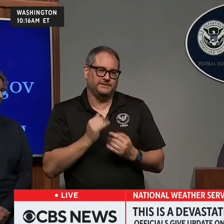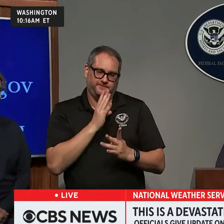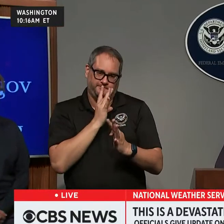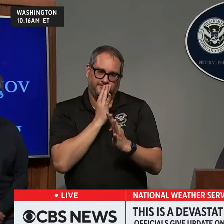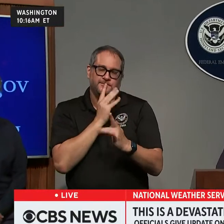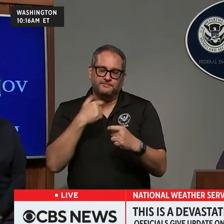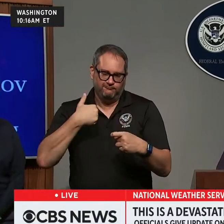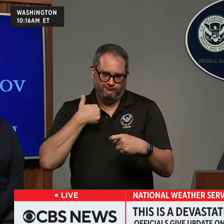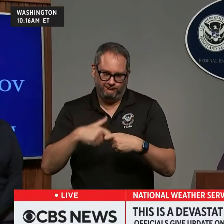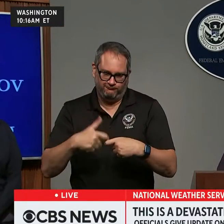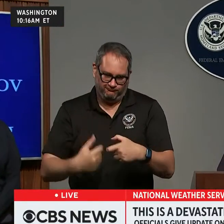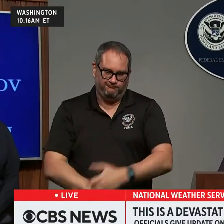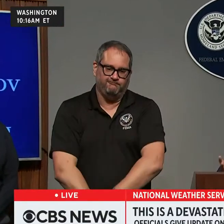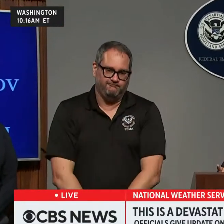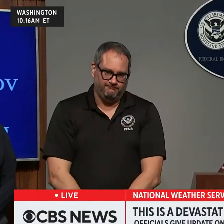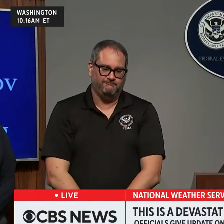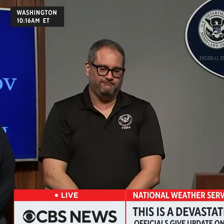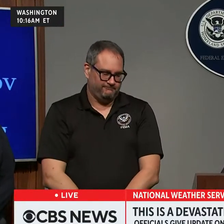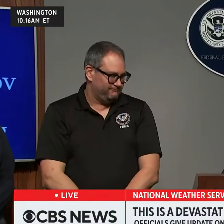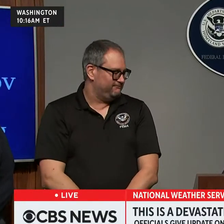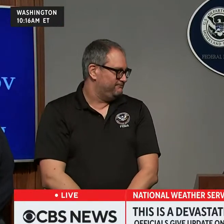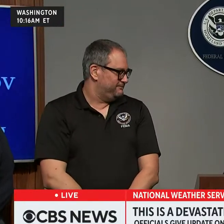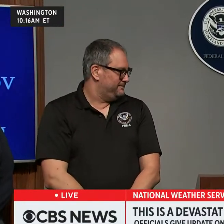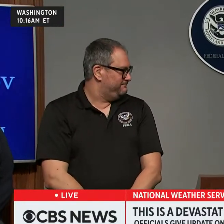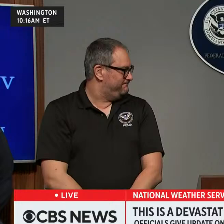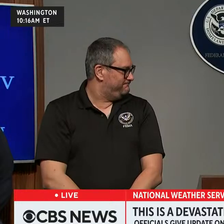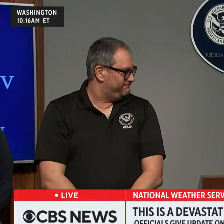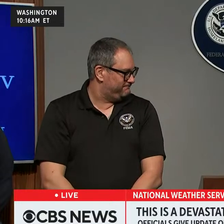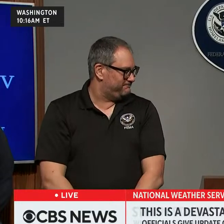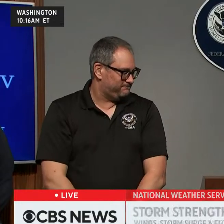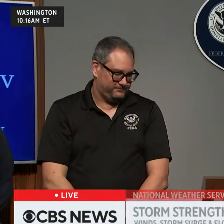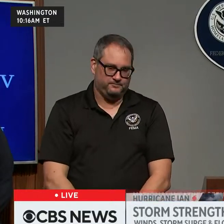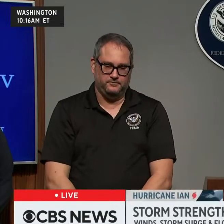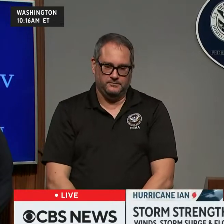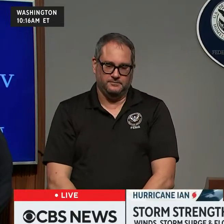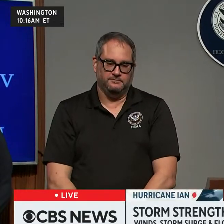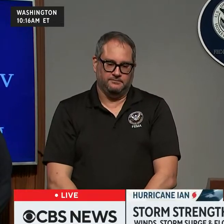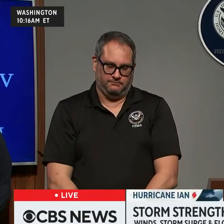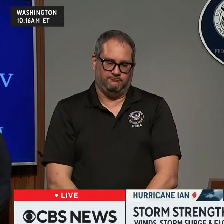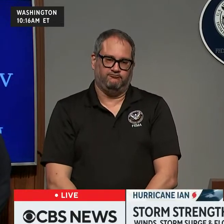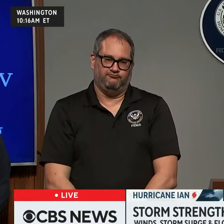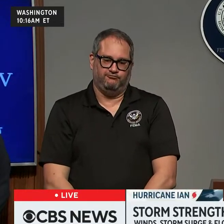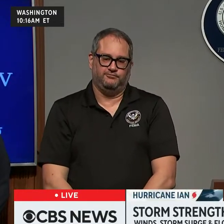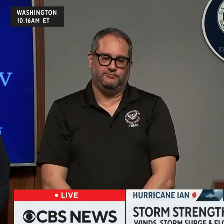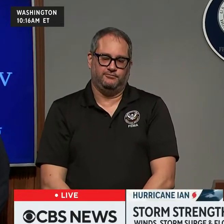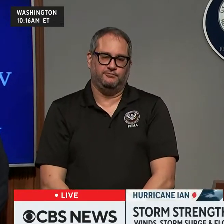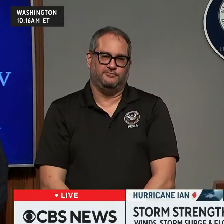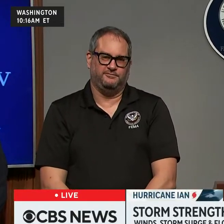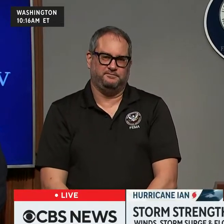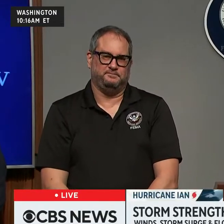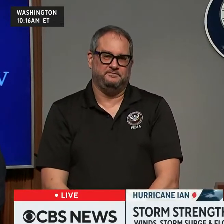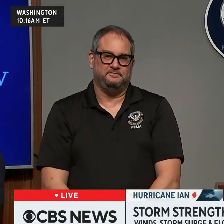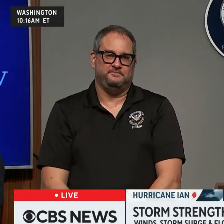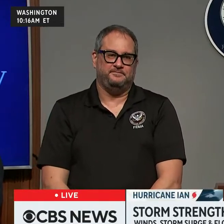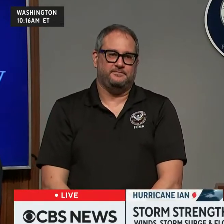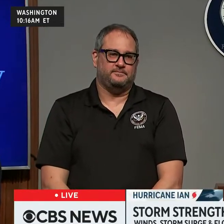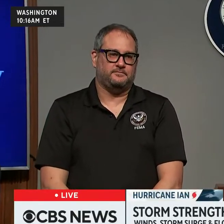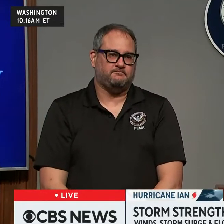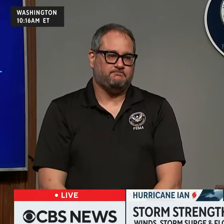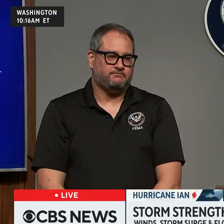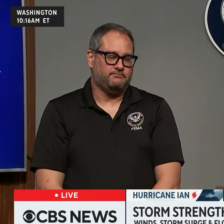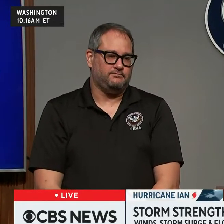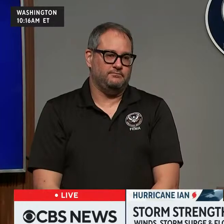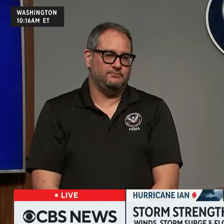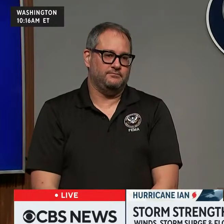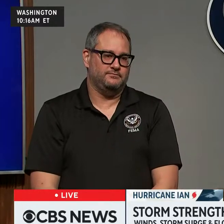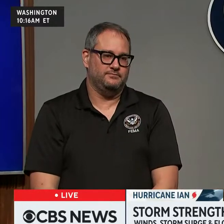on the ground and also the resources that are being put in place to help people after the hurricane passes through. We're hoping to